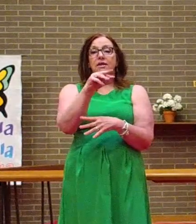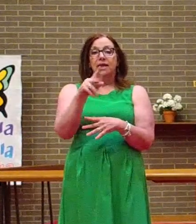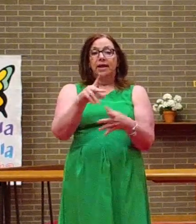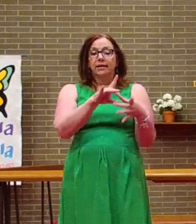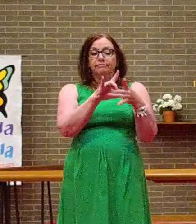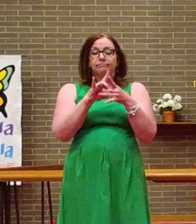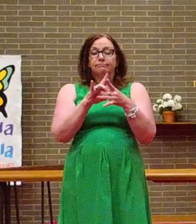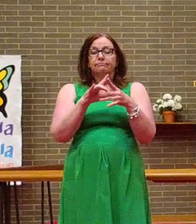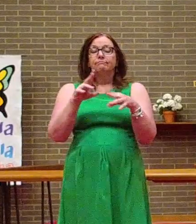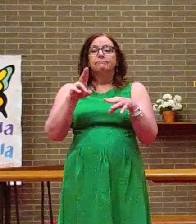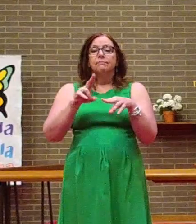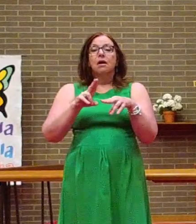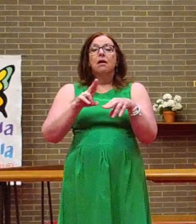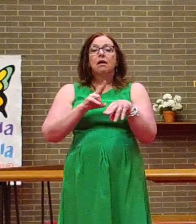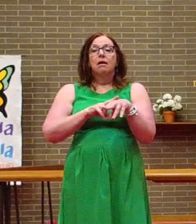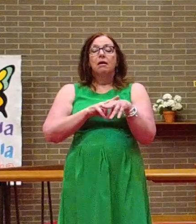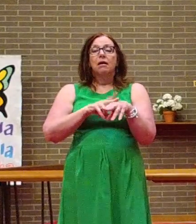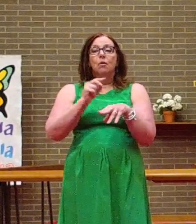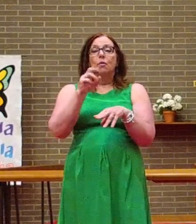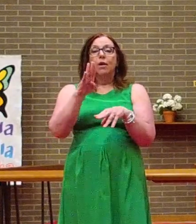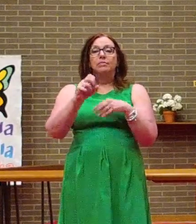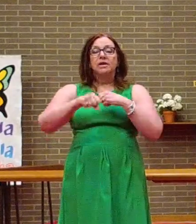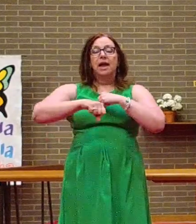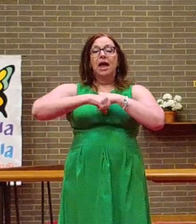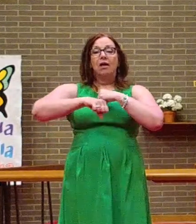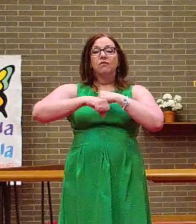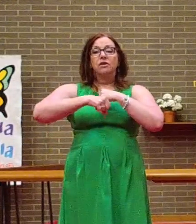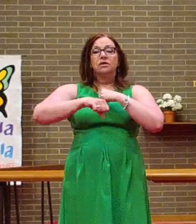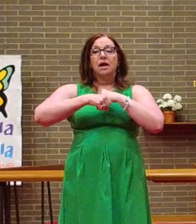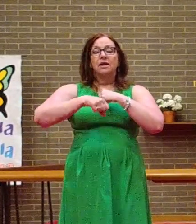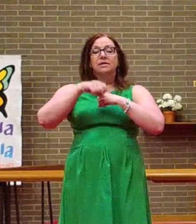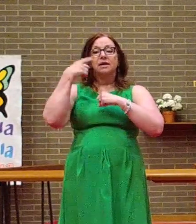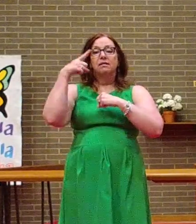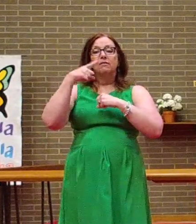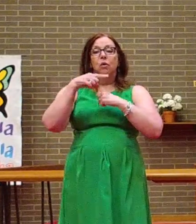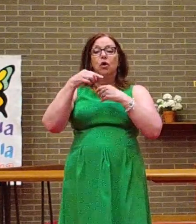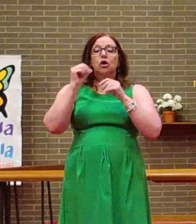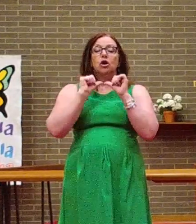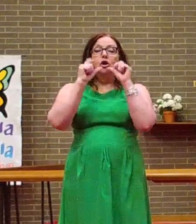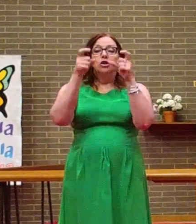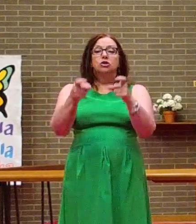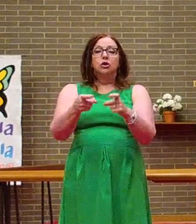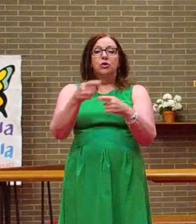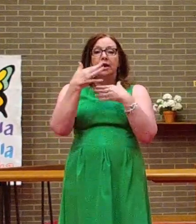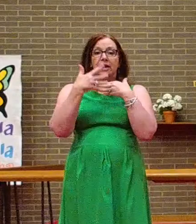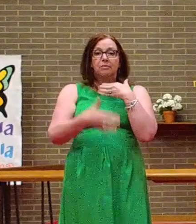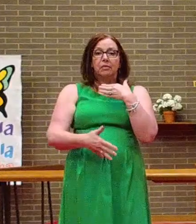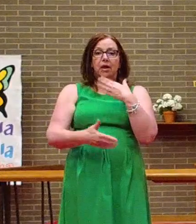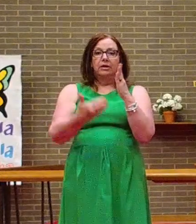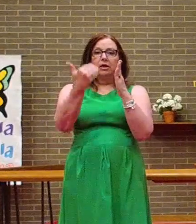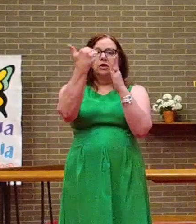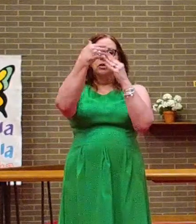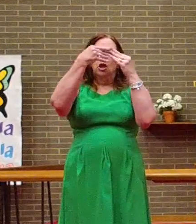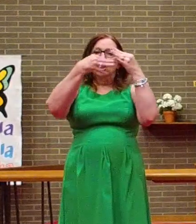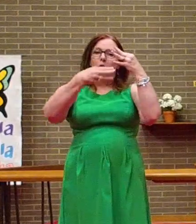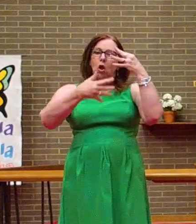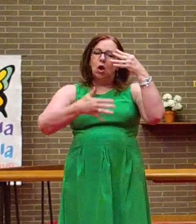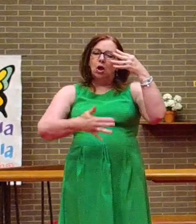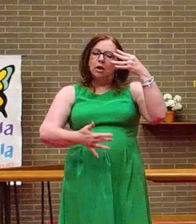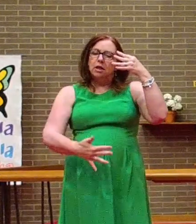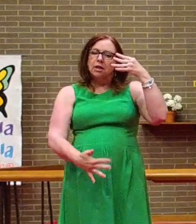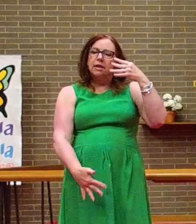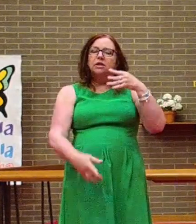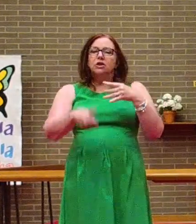drive, an opportunity to give back to somebody who's in need by donating. There's a long list of items that you